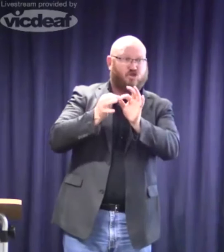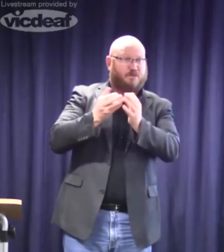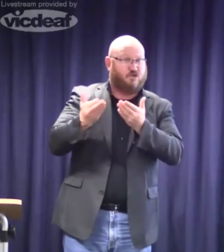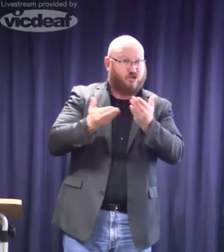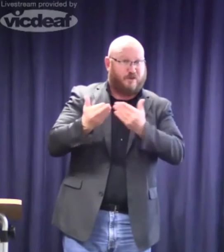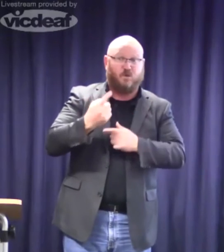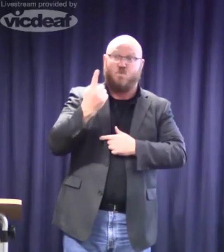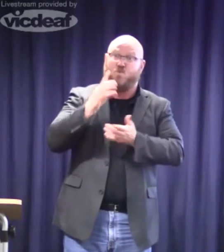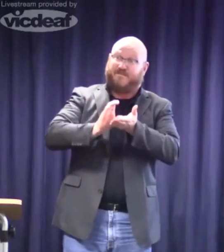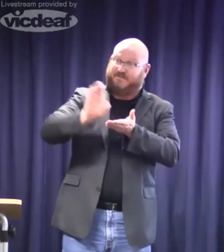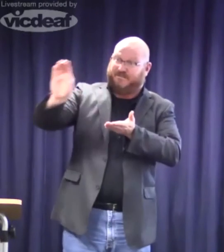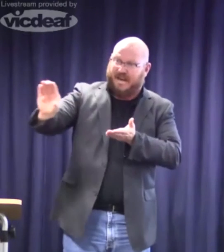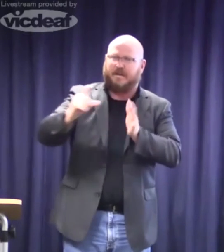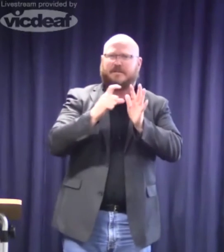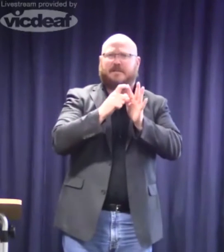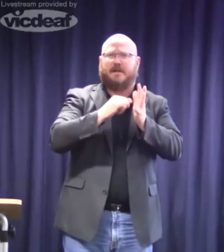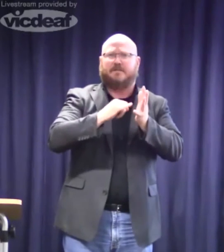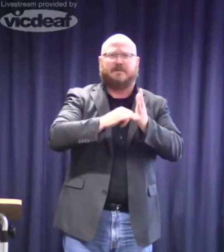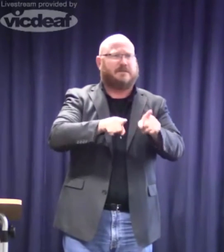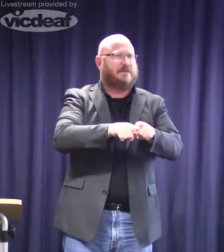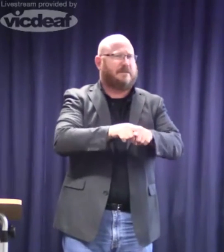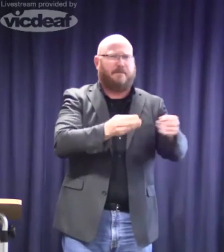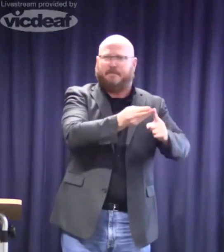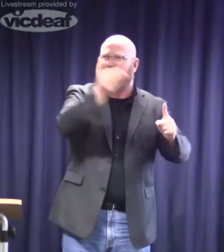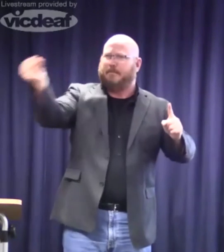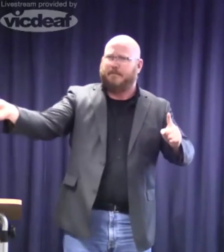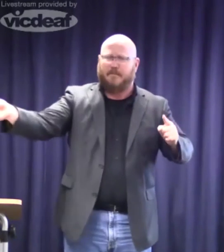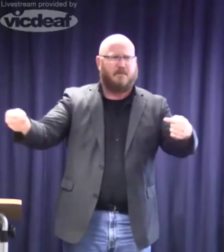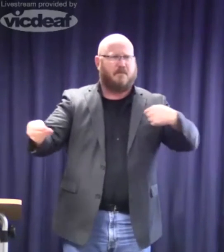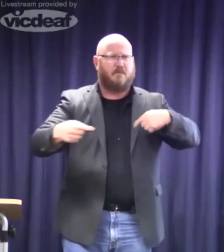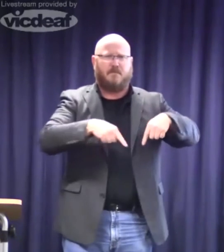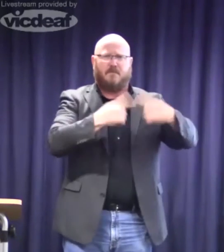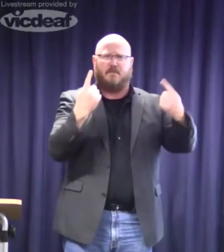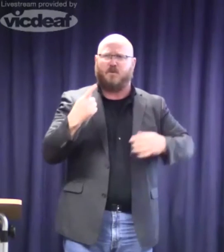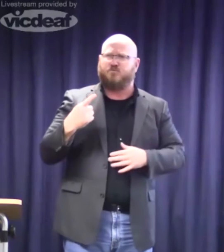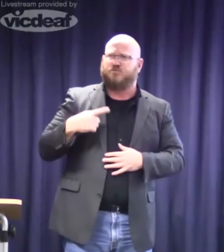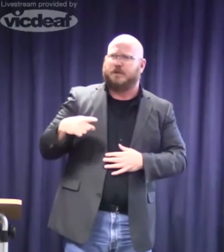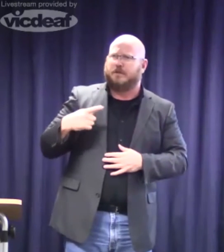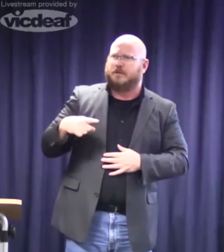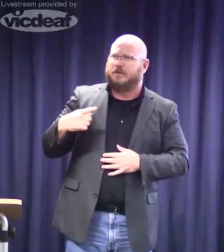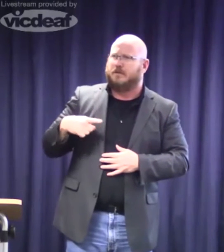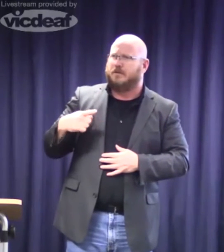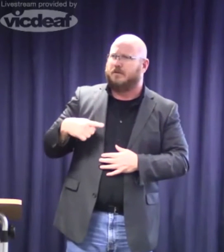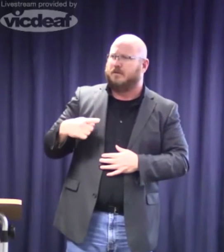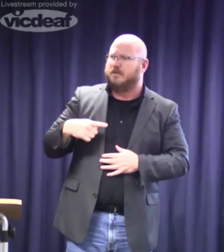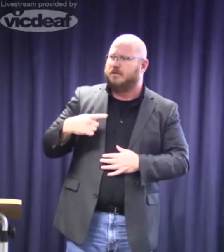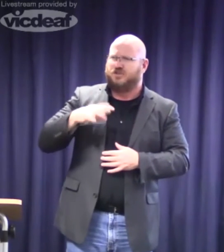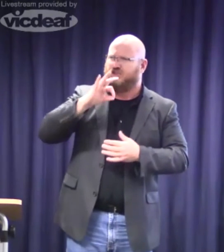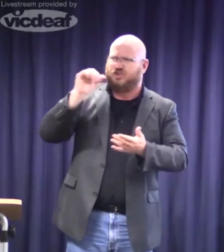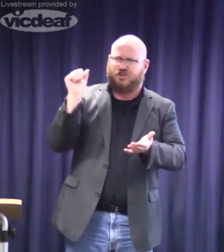medical services through TIS, the Translation and Interpreting Service. And that is funded by the